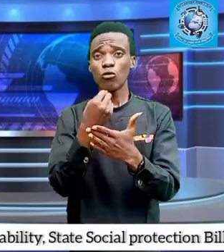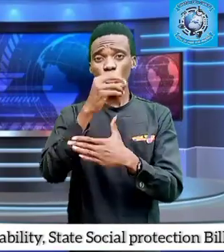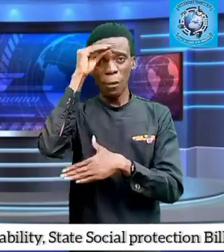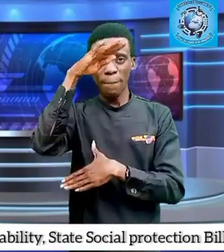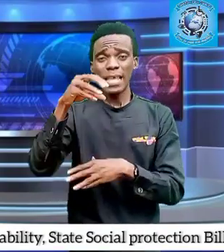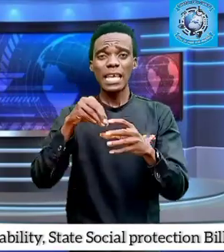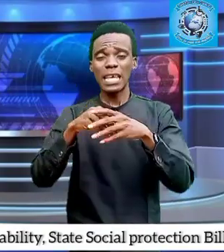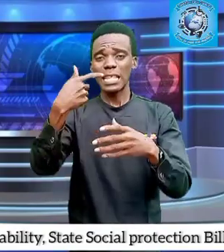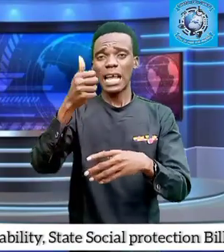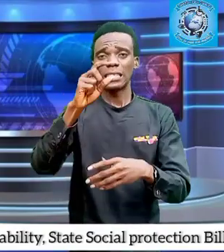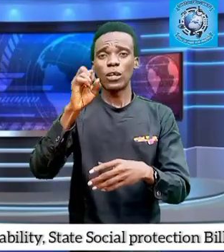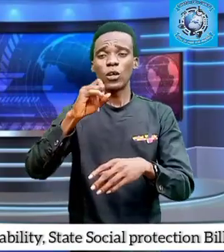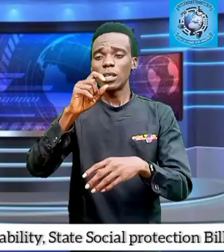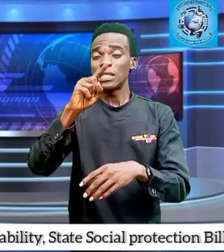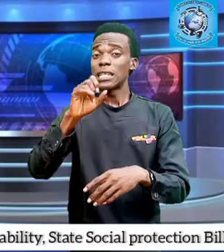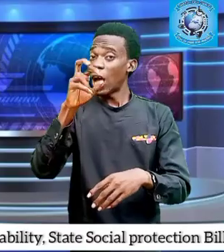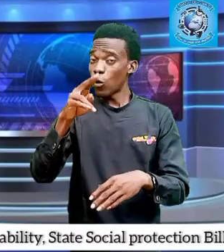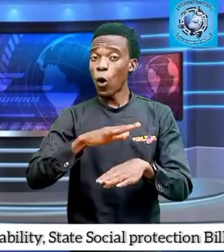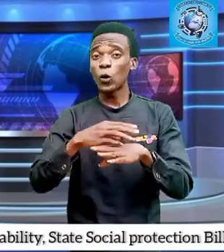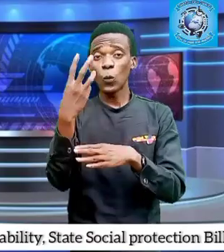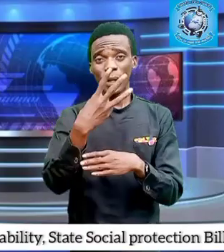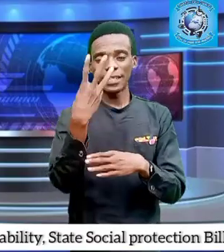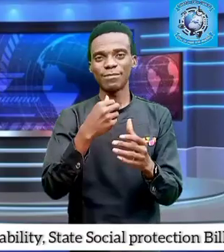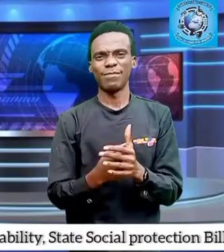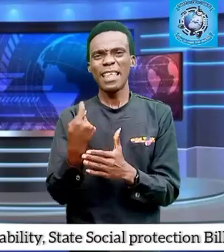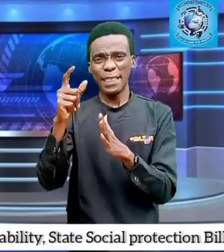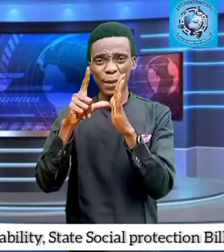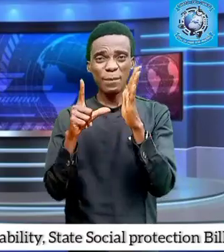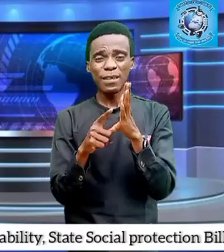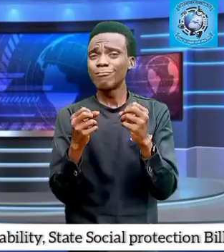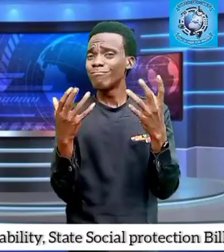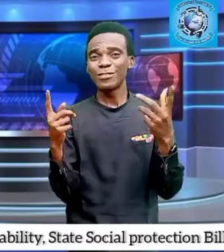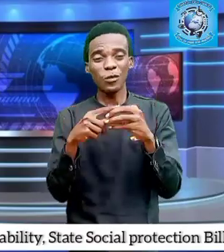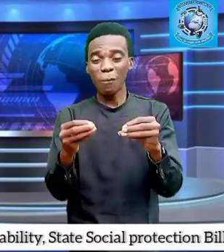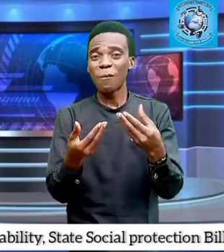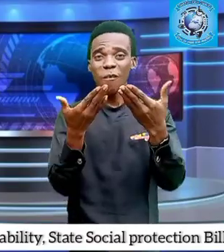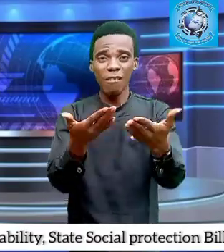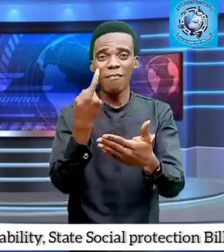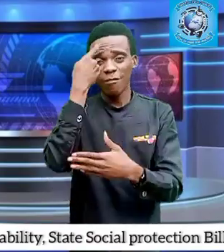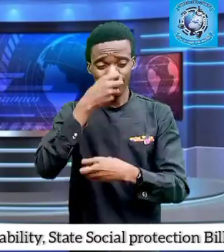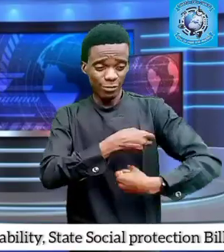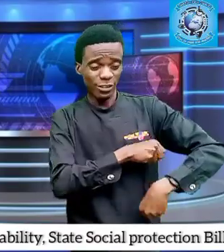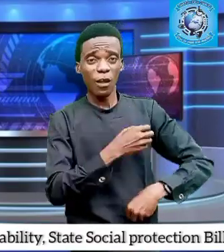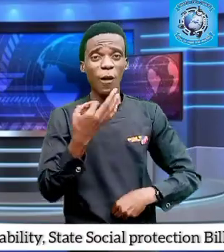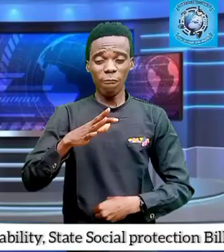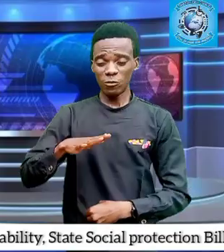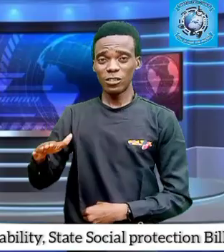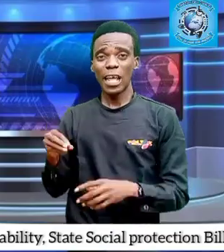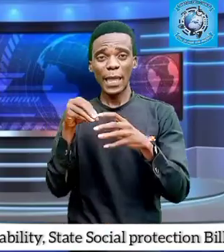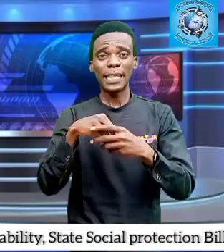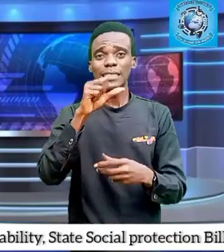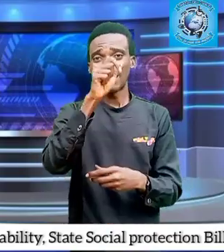in Gazao on Wednesday. The bills allow to provide for the protection of children